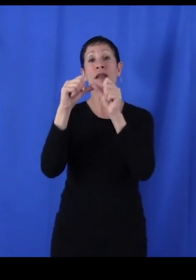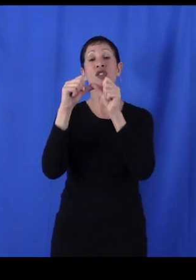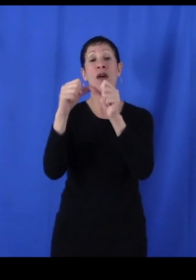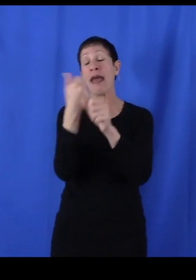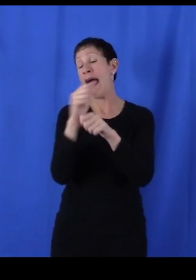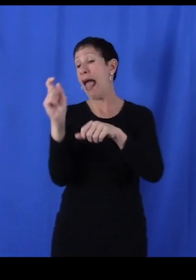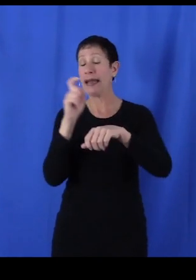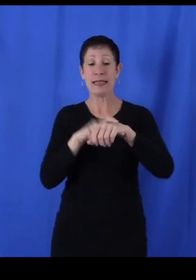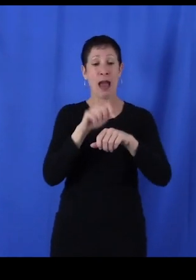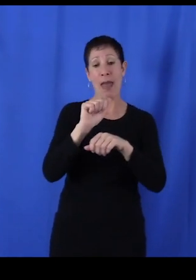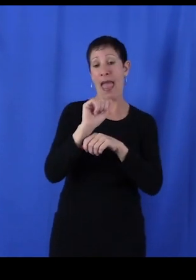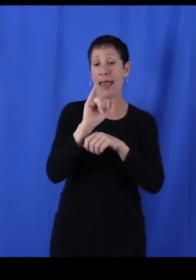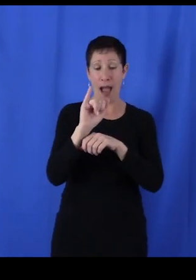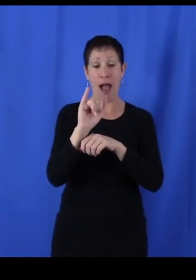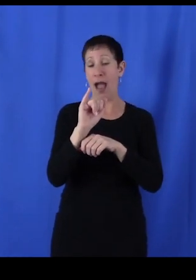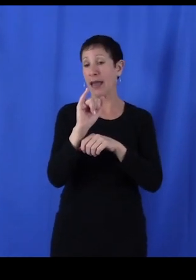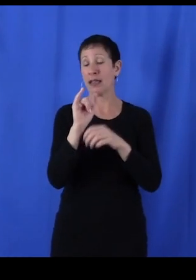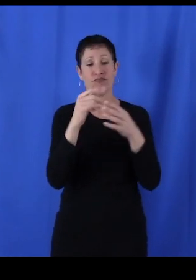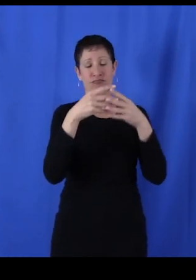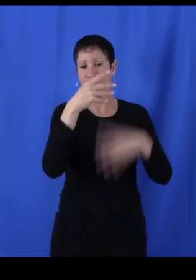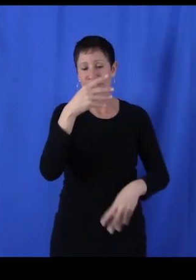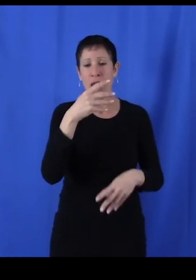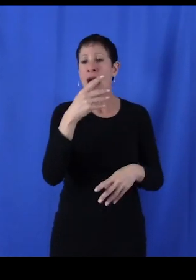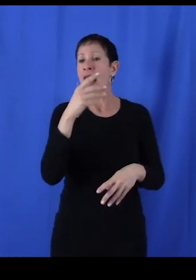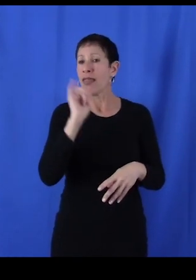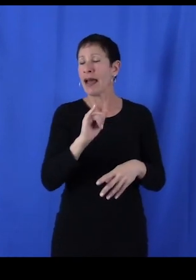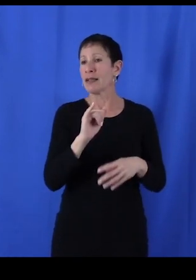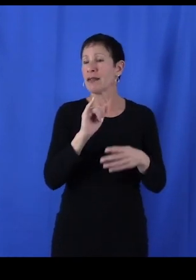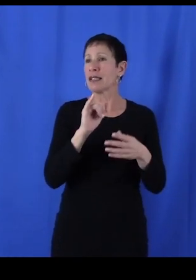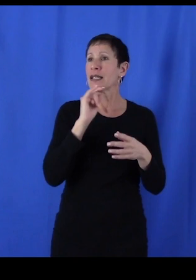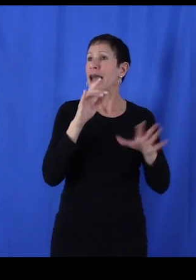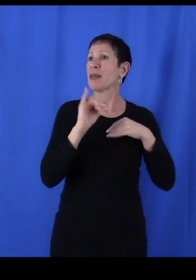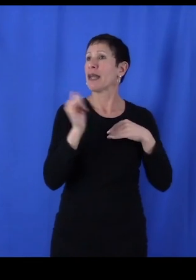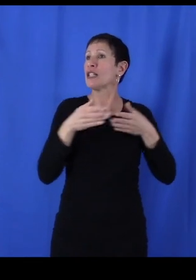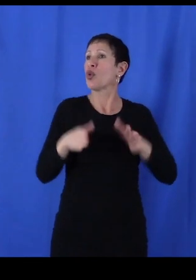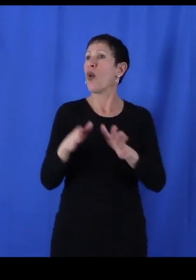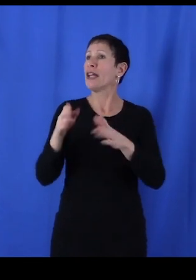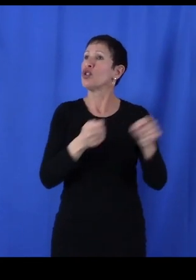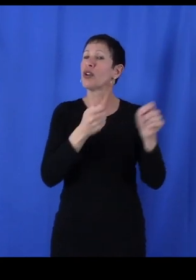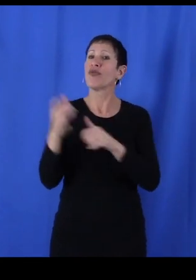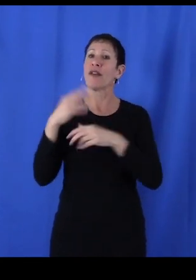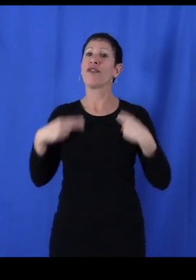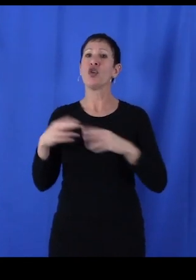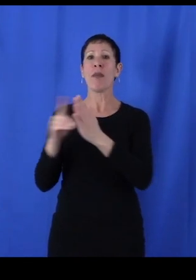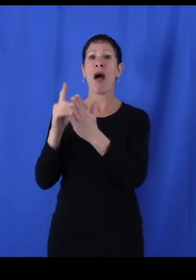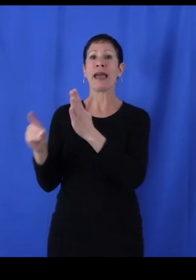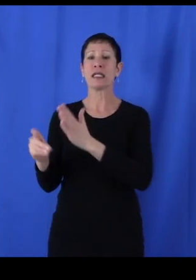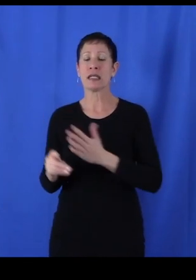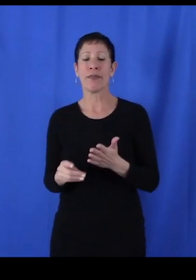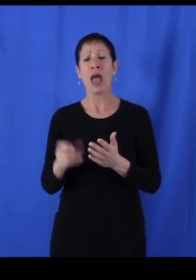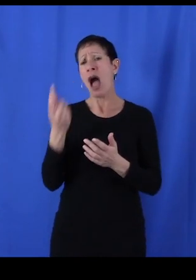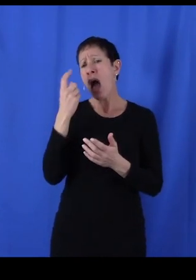this dream, lives on whenever AI, et cetera, is embraced as a way to get rid of human bias. We